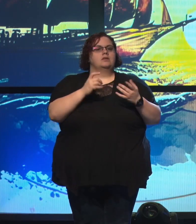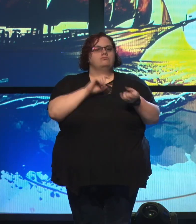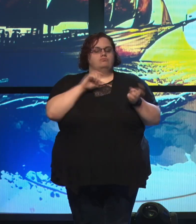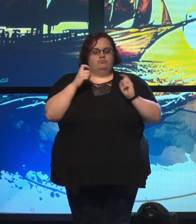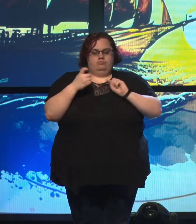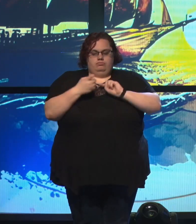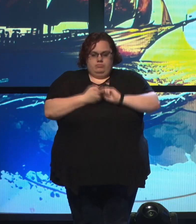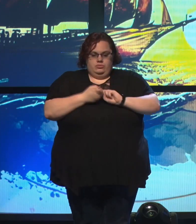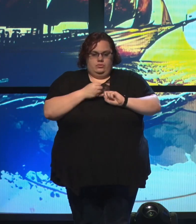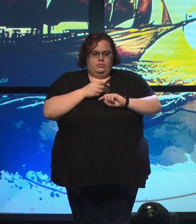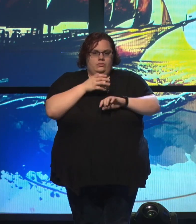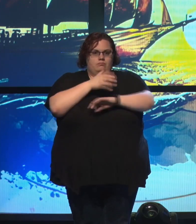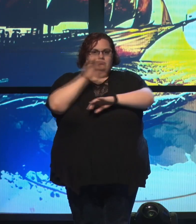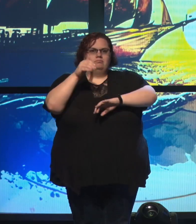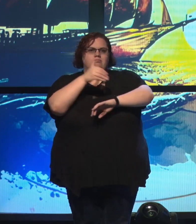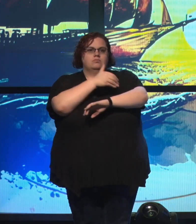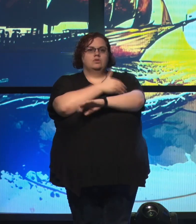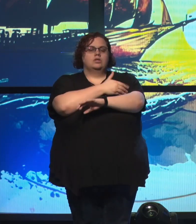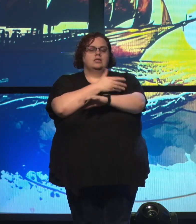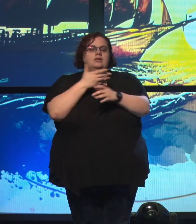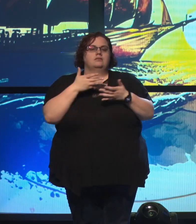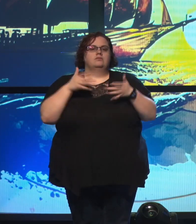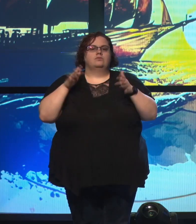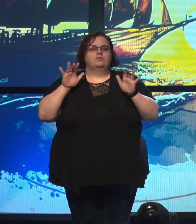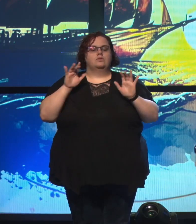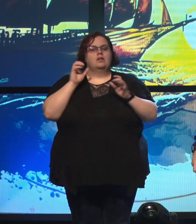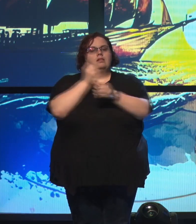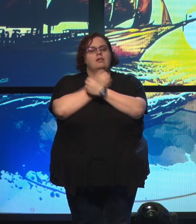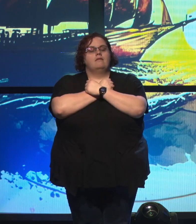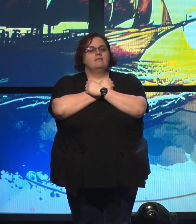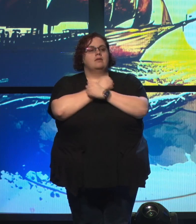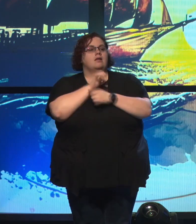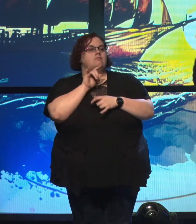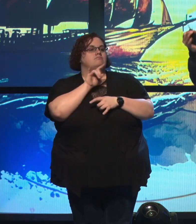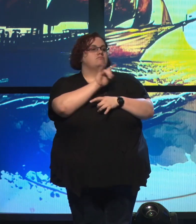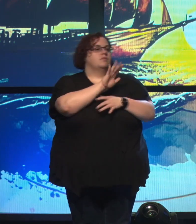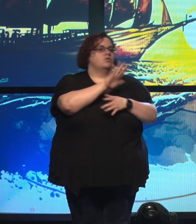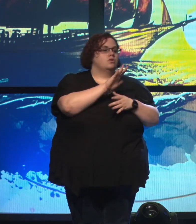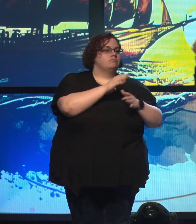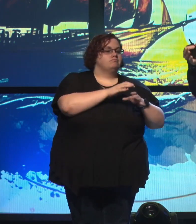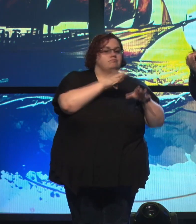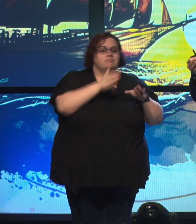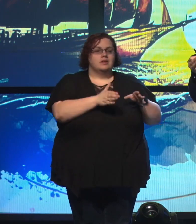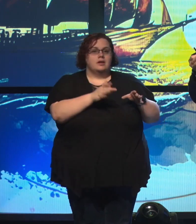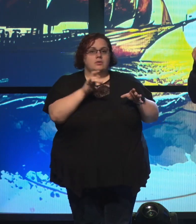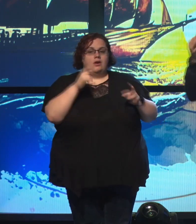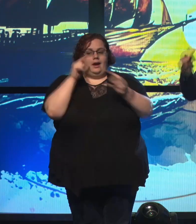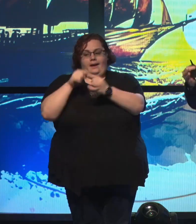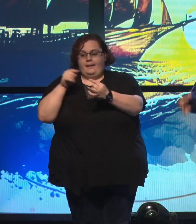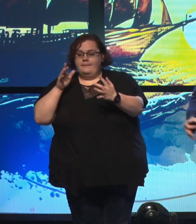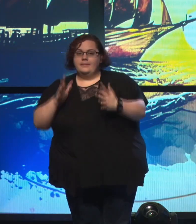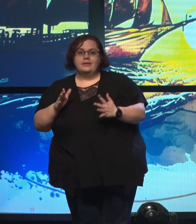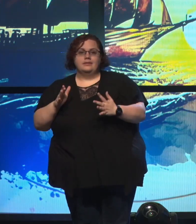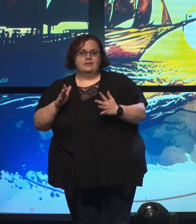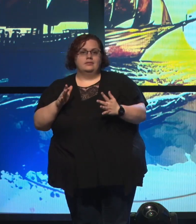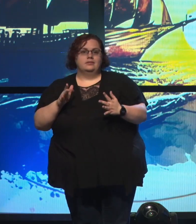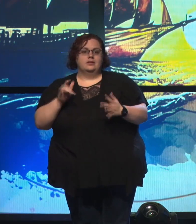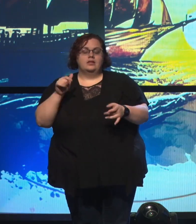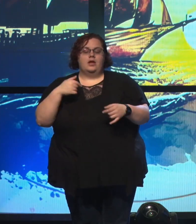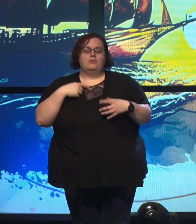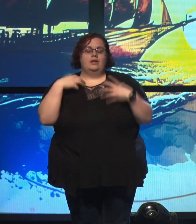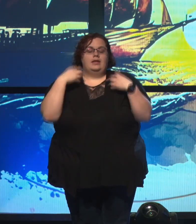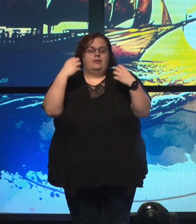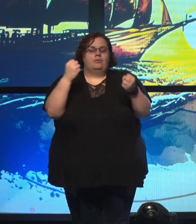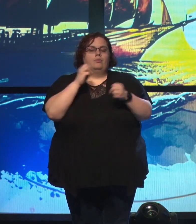world is sacrificial love. Loving your neighbor, loving your enemy, and everything in between. That will actually heal the